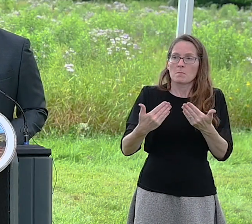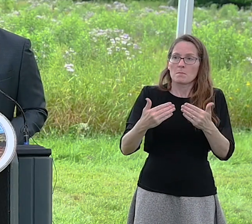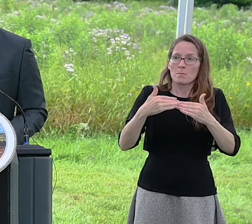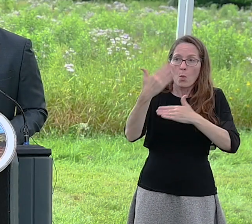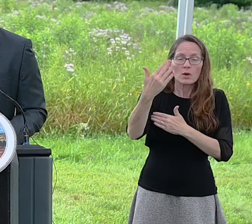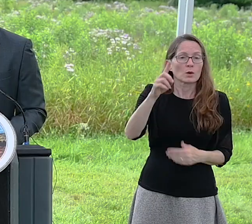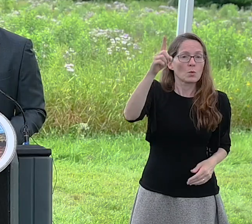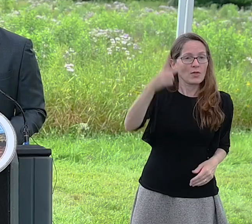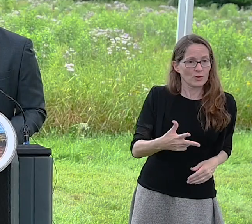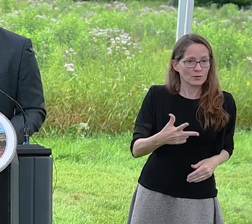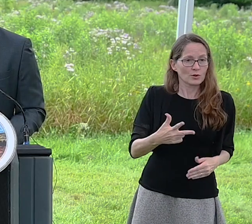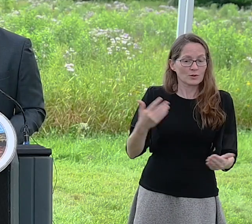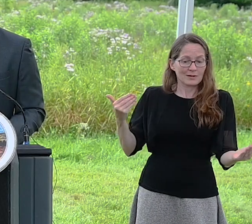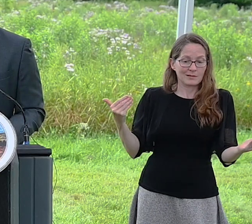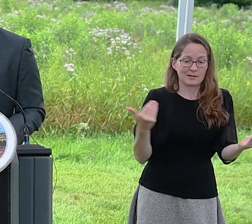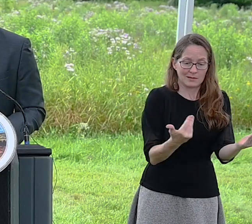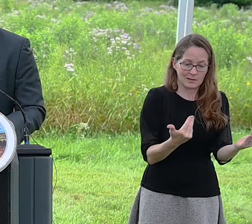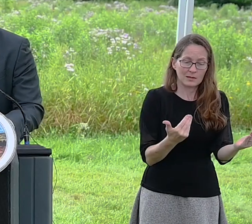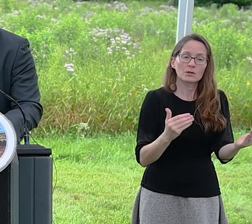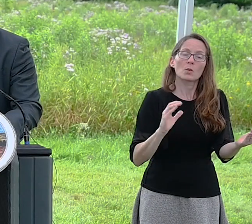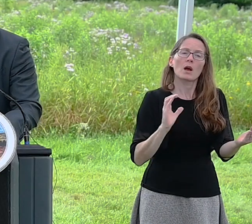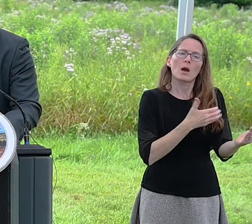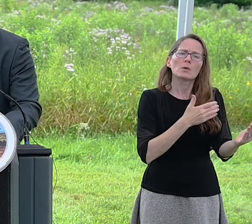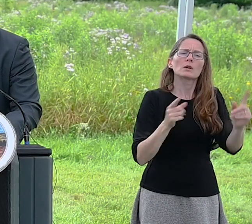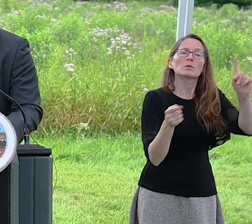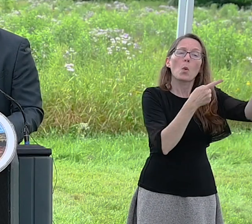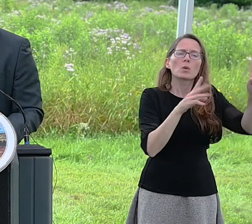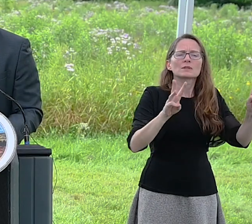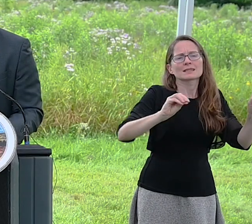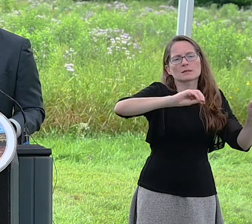2030 goal for 60% reduction.